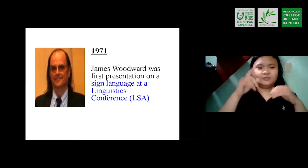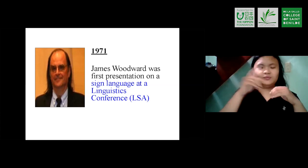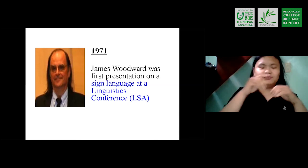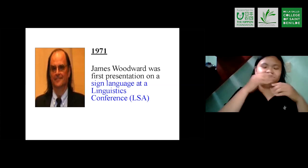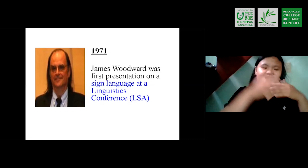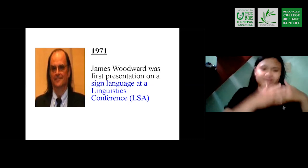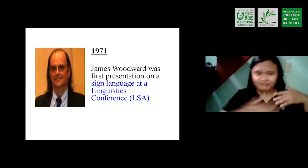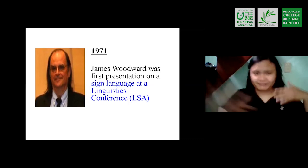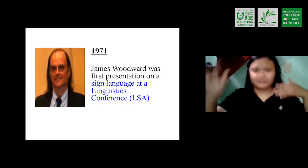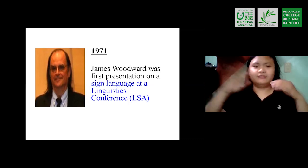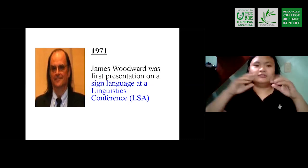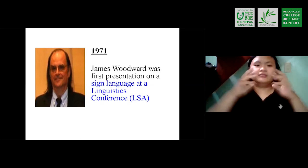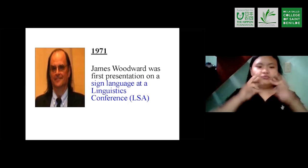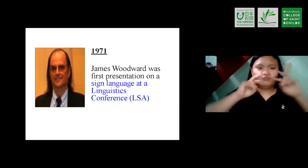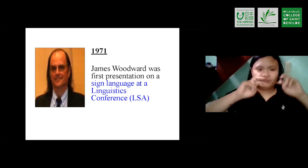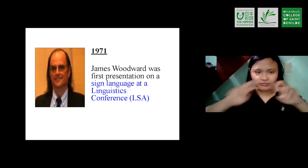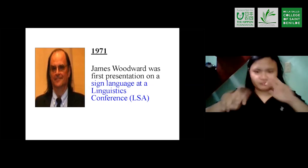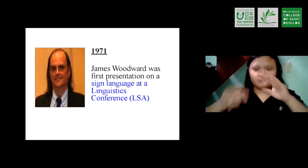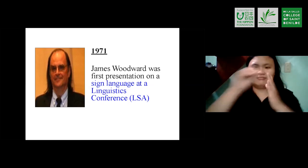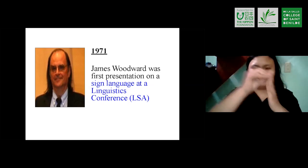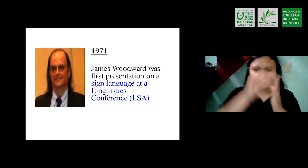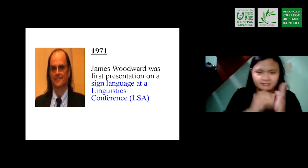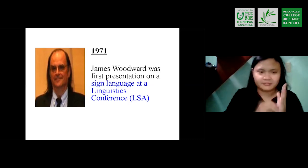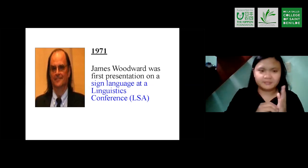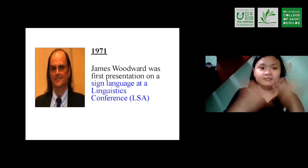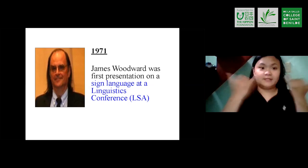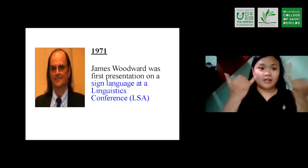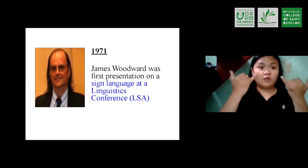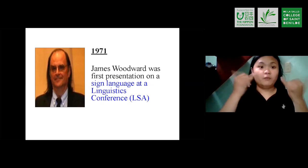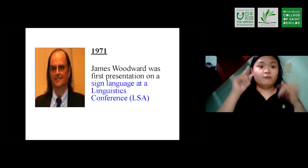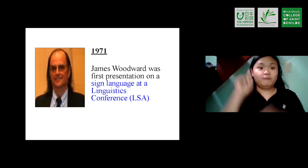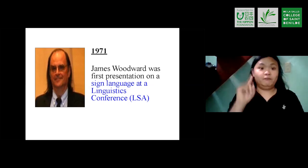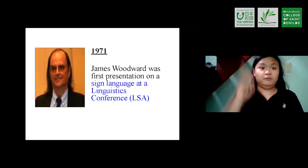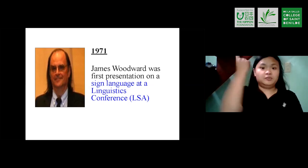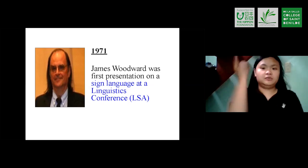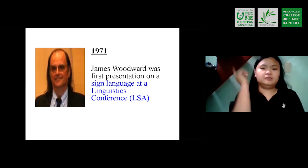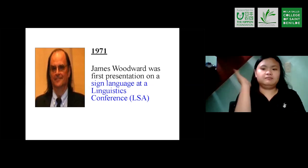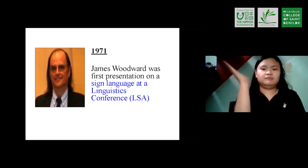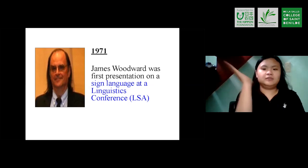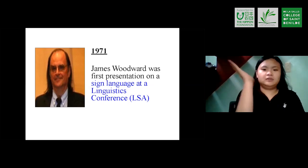they presented a presentation on sign linguistics.